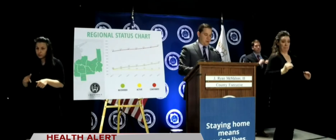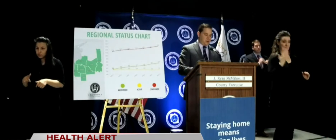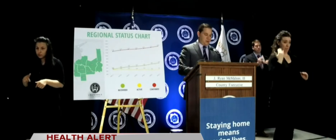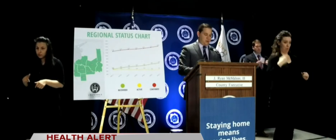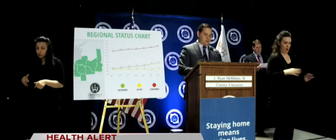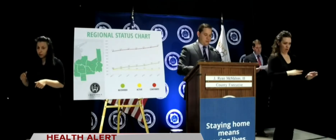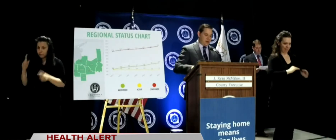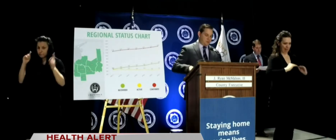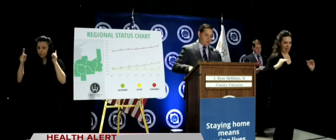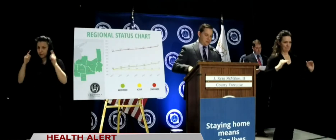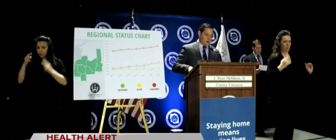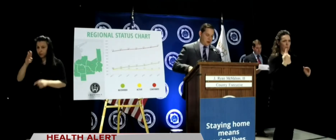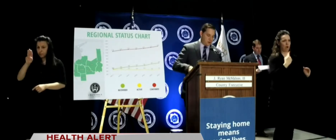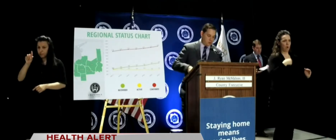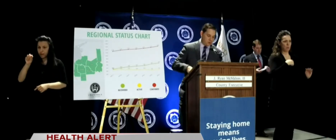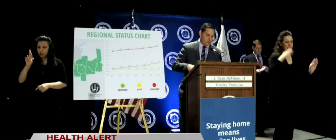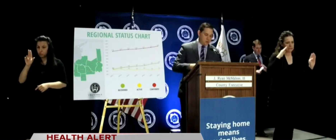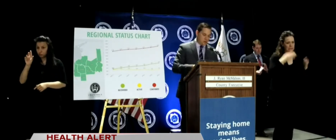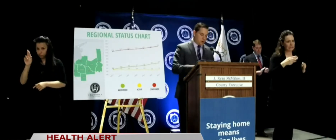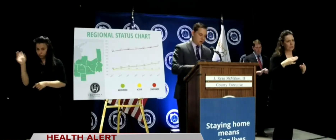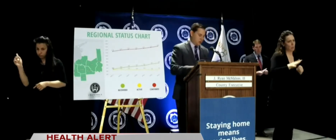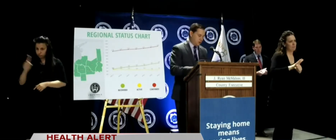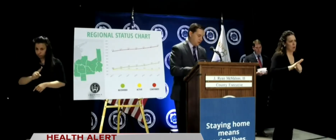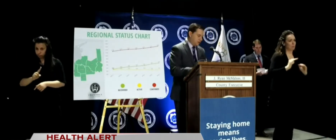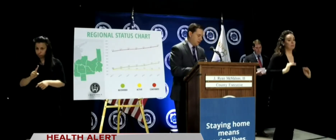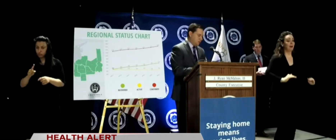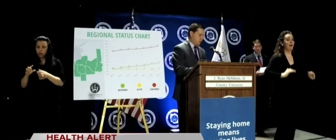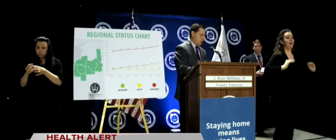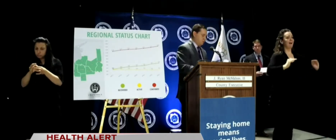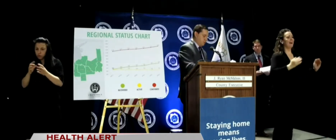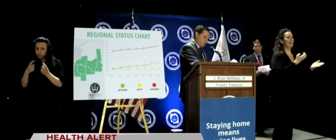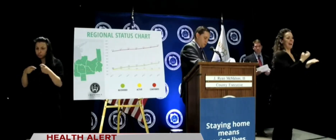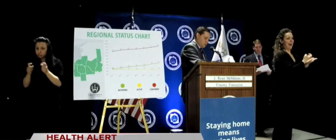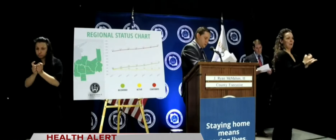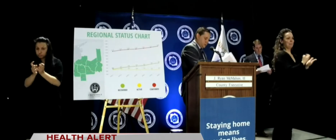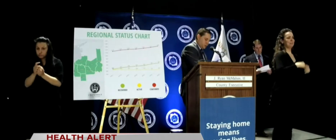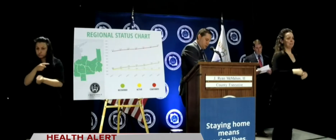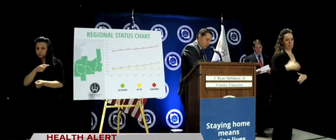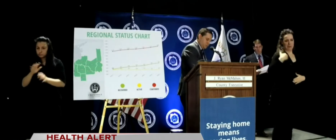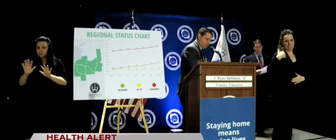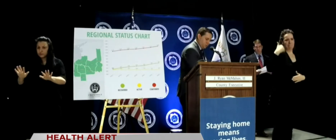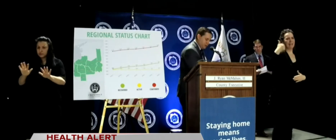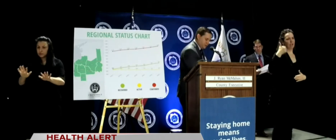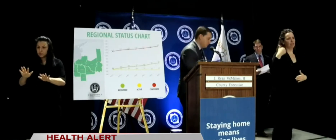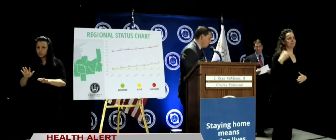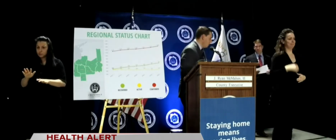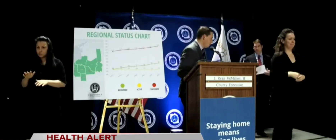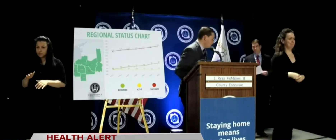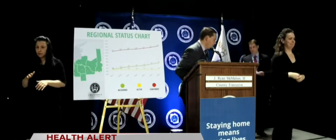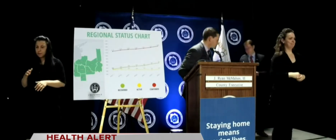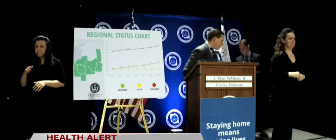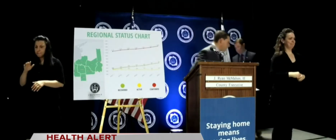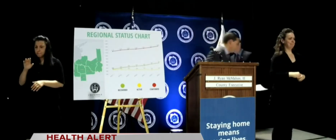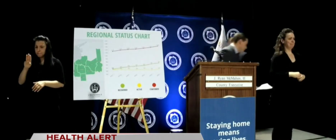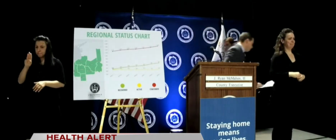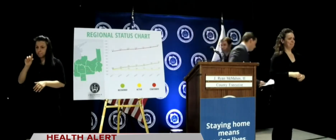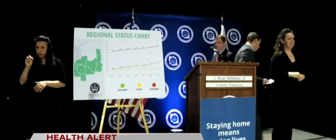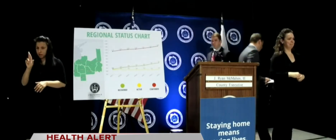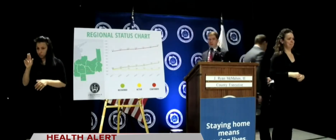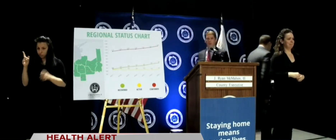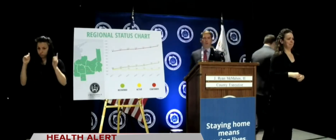about some of the efforts that are ongoing and thank him again for his leadership in this process. Mayor?